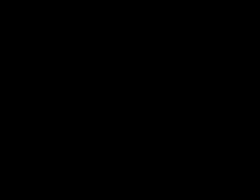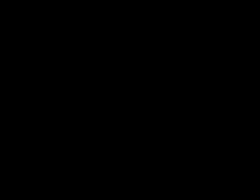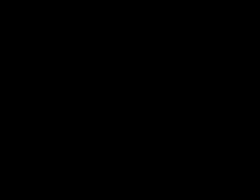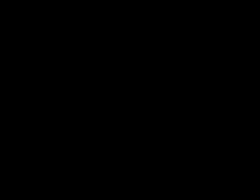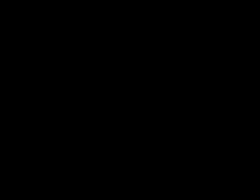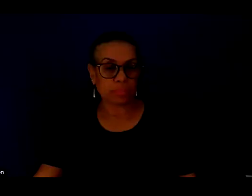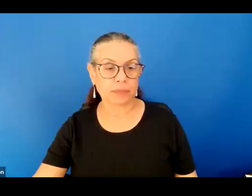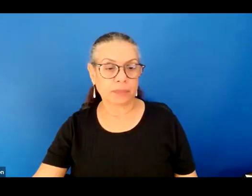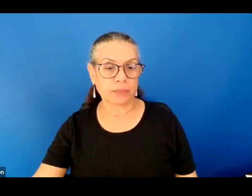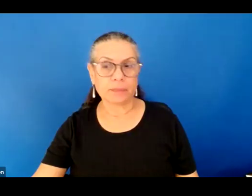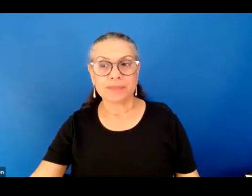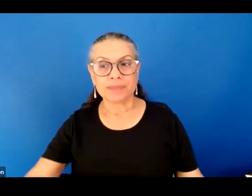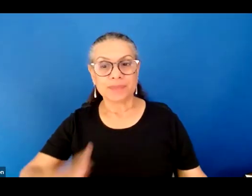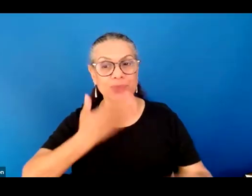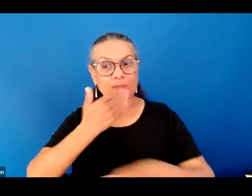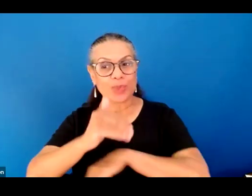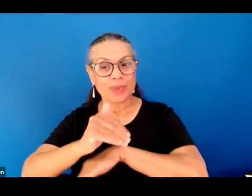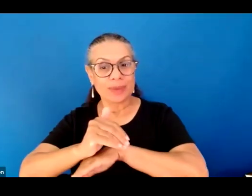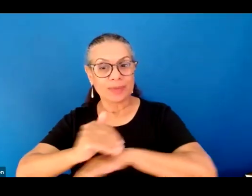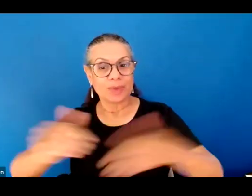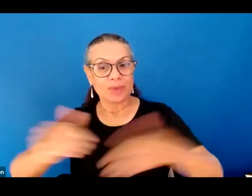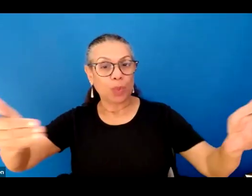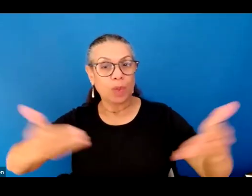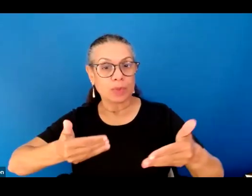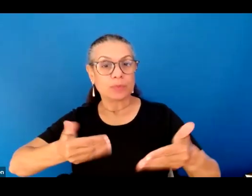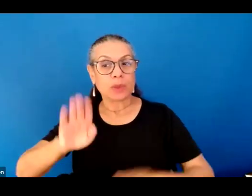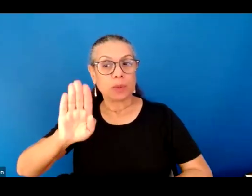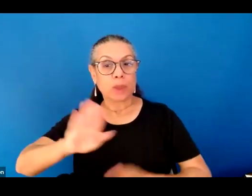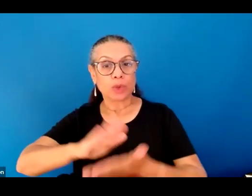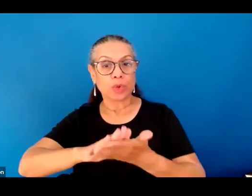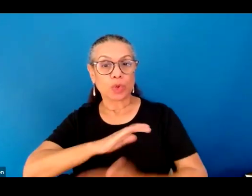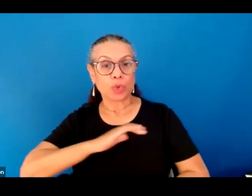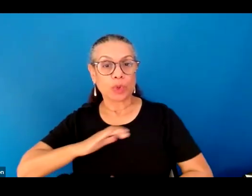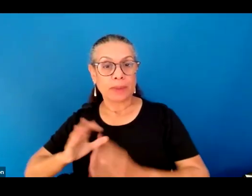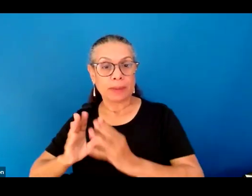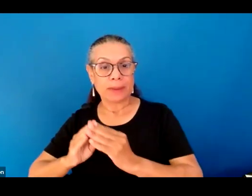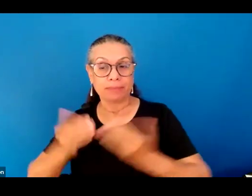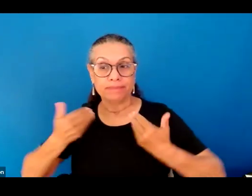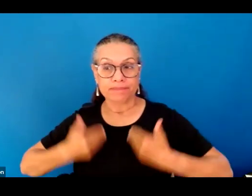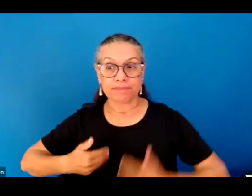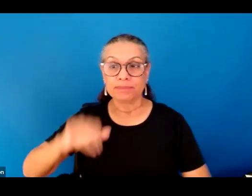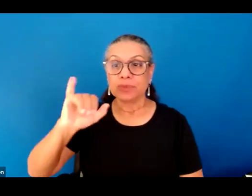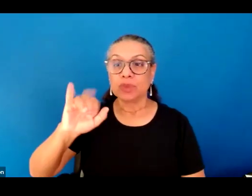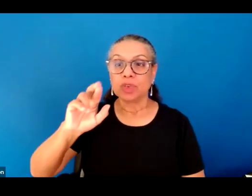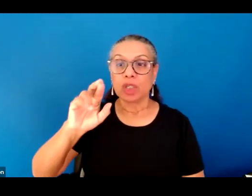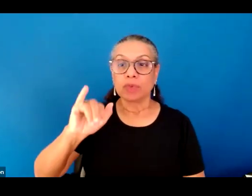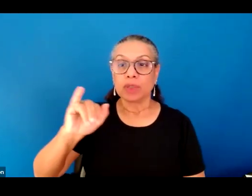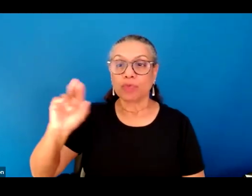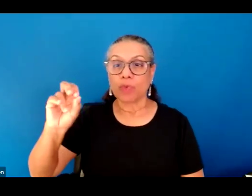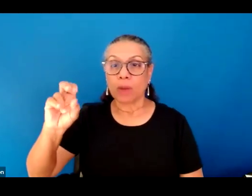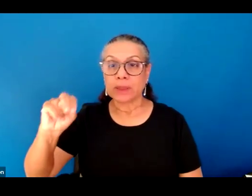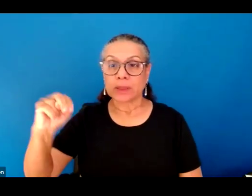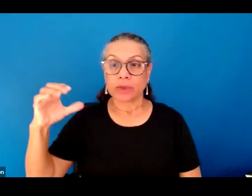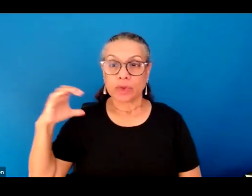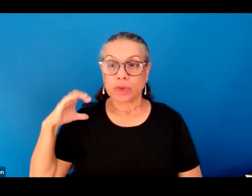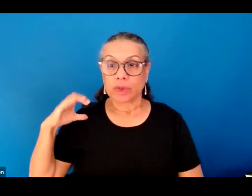Good evening, and welcome to this meeting of the Boston School Committee. I'm Chairperson Jerry Robinson. We'll begin with the Pledge of Allegiance.